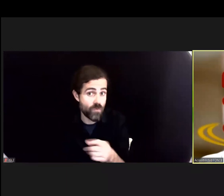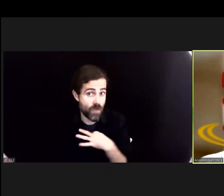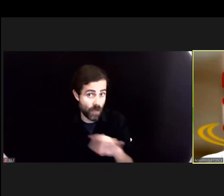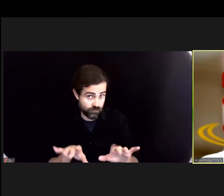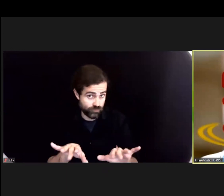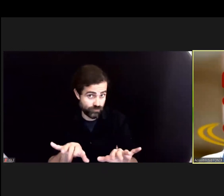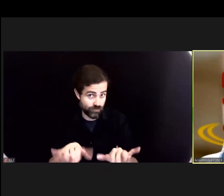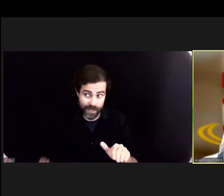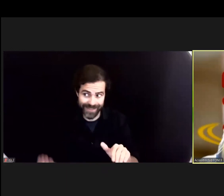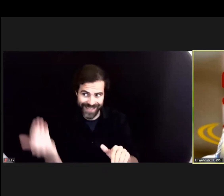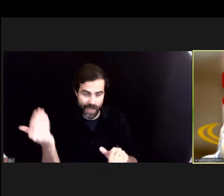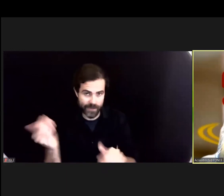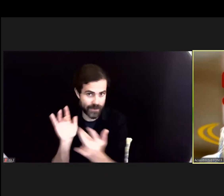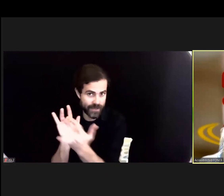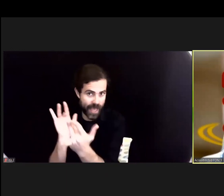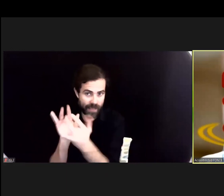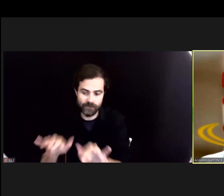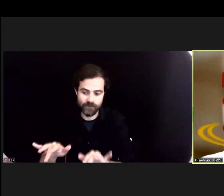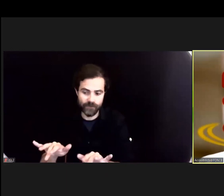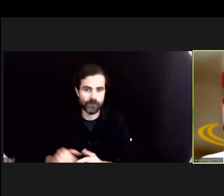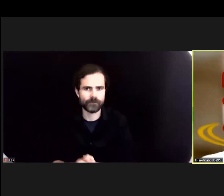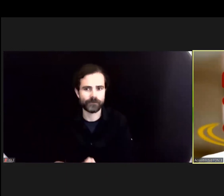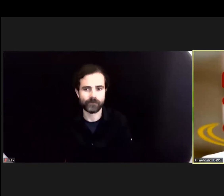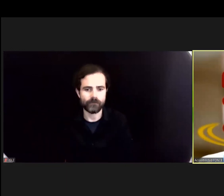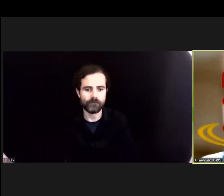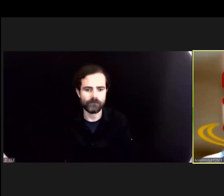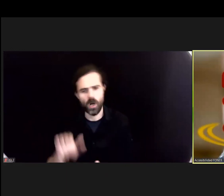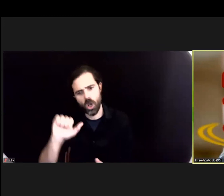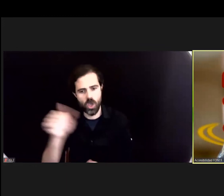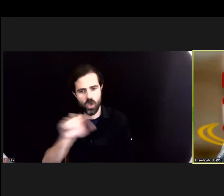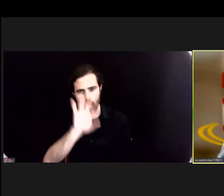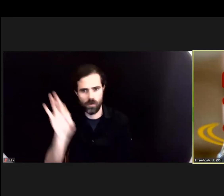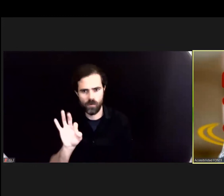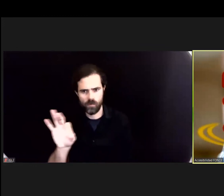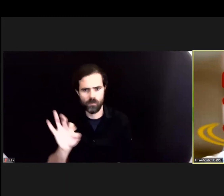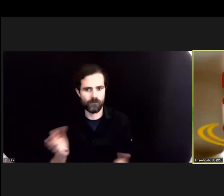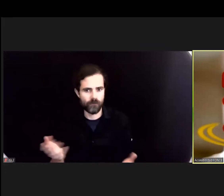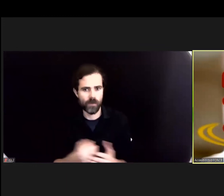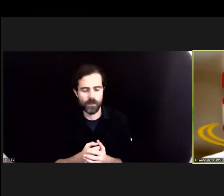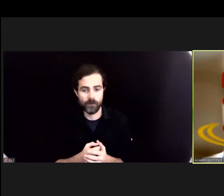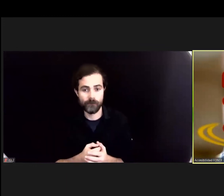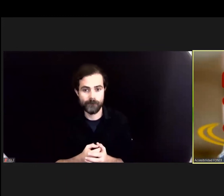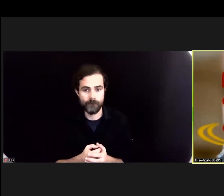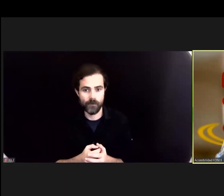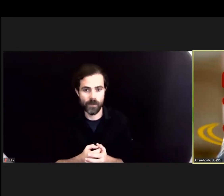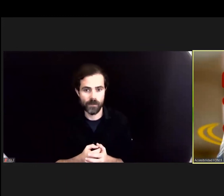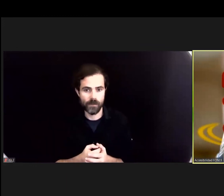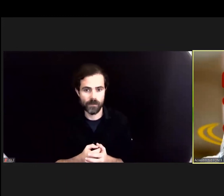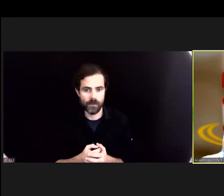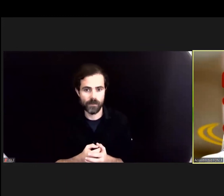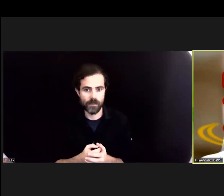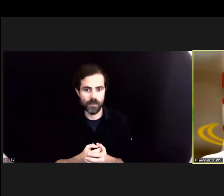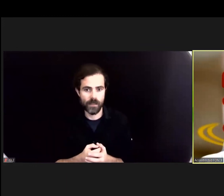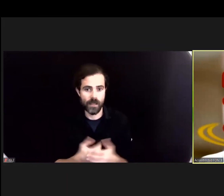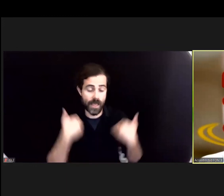question. How can we ensure a complete and beneficial alignment of the social services sector and assistance with the digital